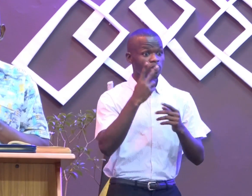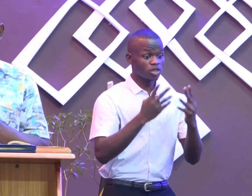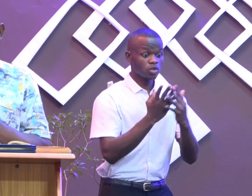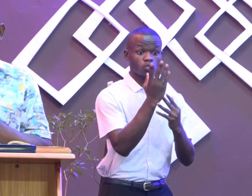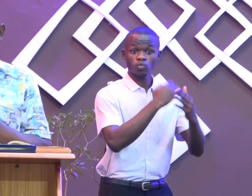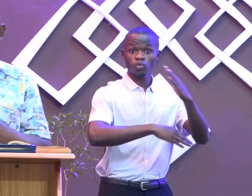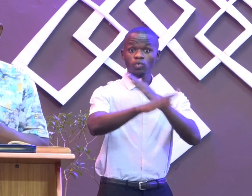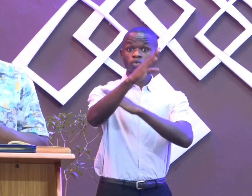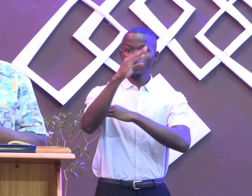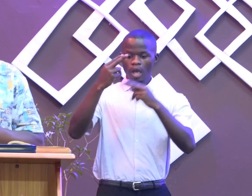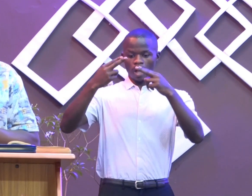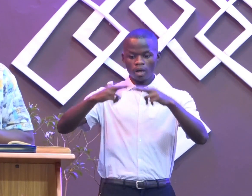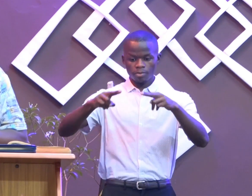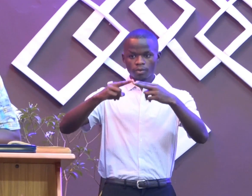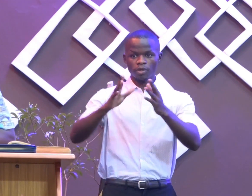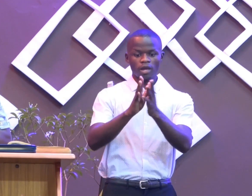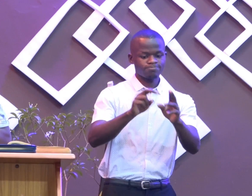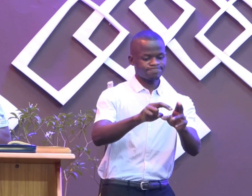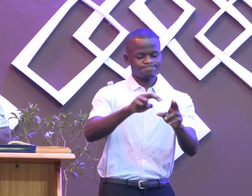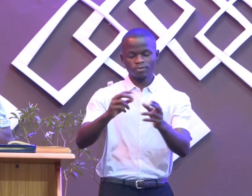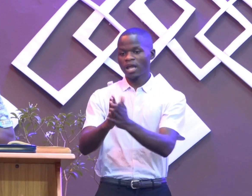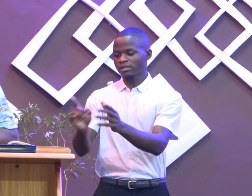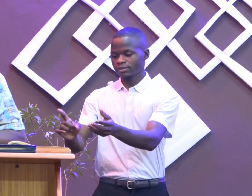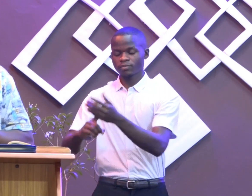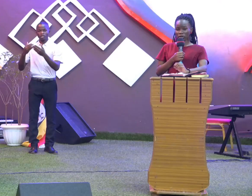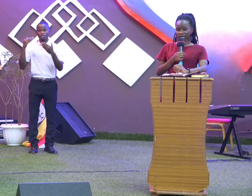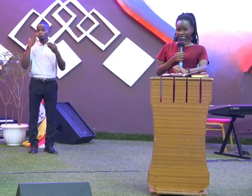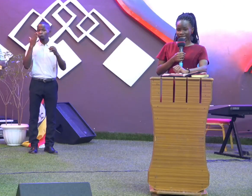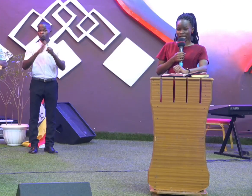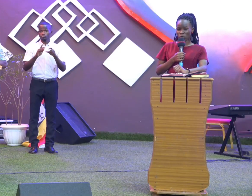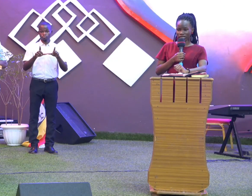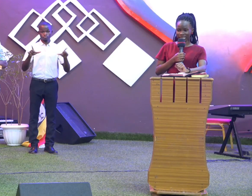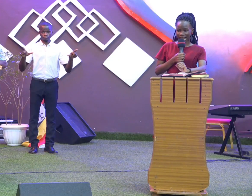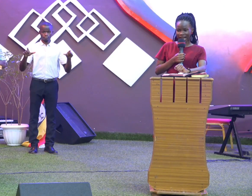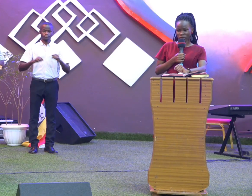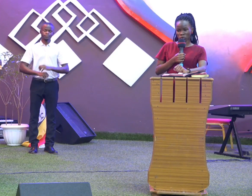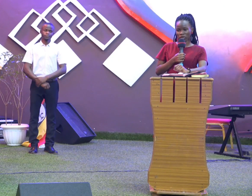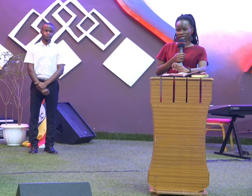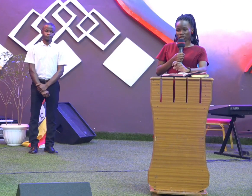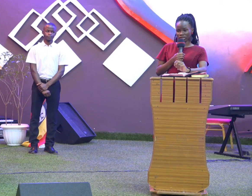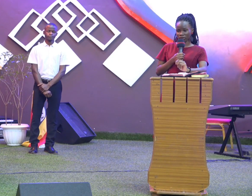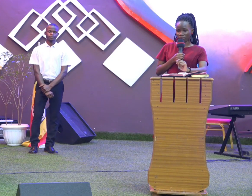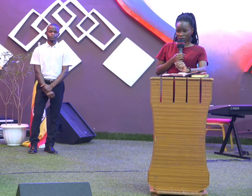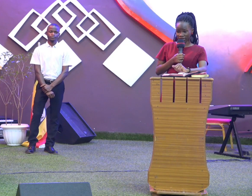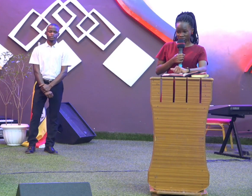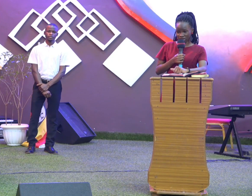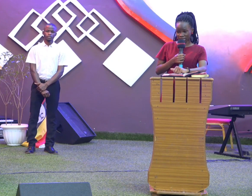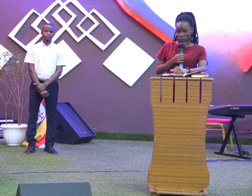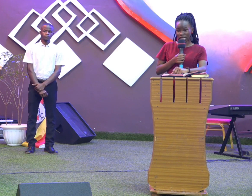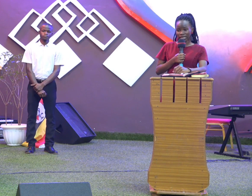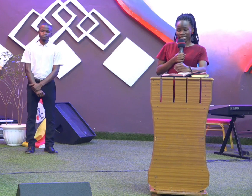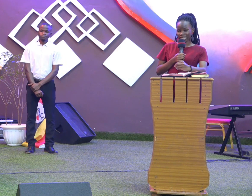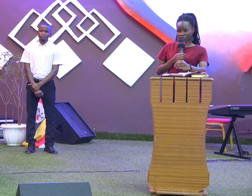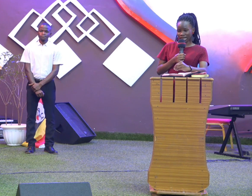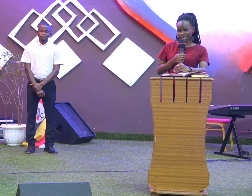Katonda kituukirira tusikirire ensi ensuubize. Most importantly, even you listening and watching us, we know that you're still following this